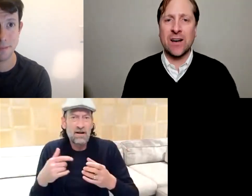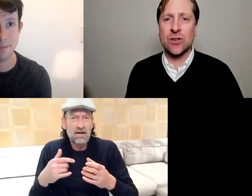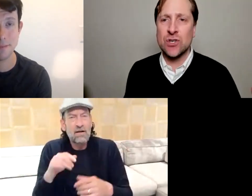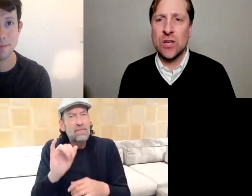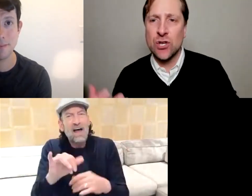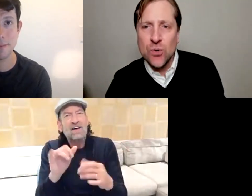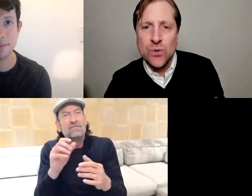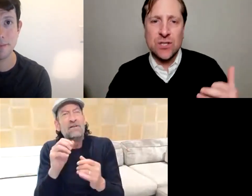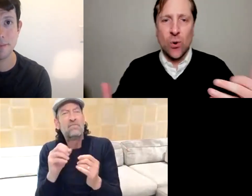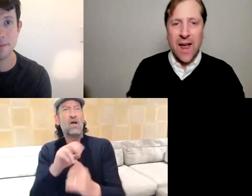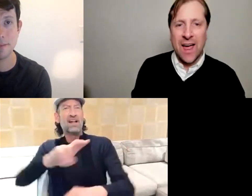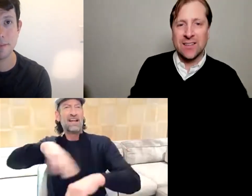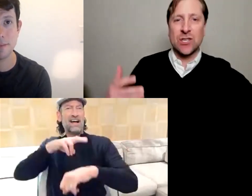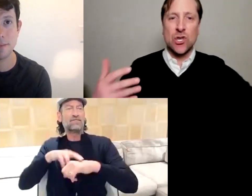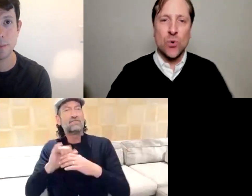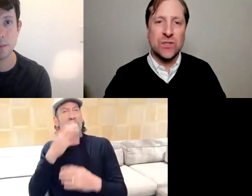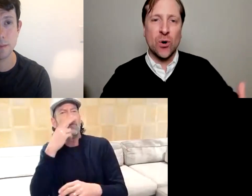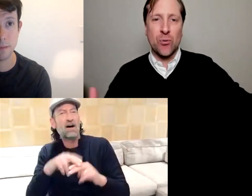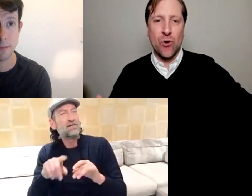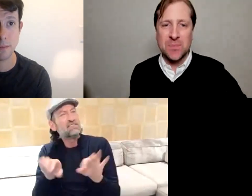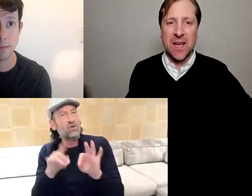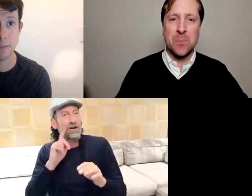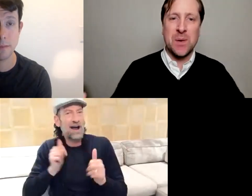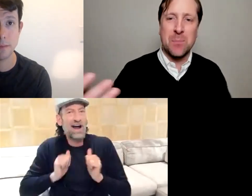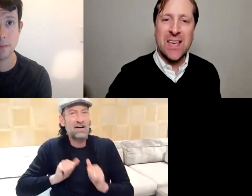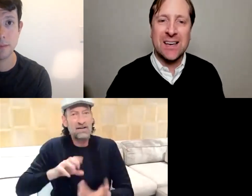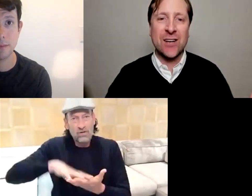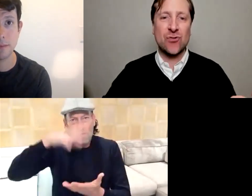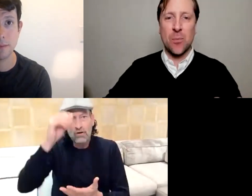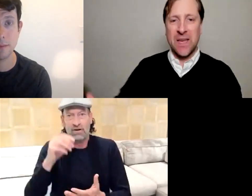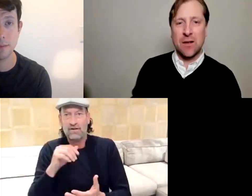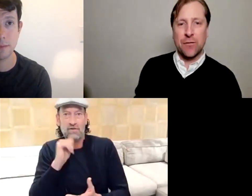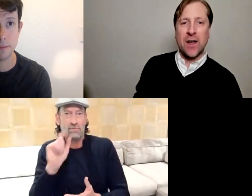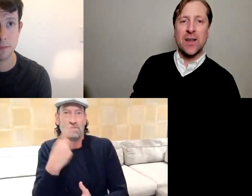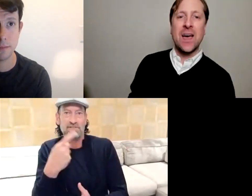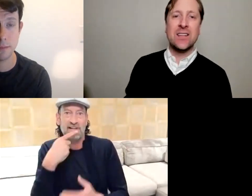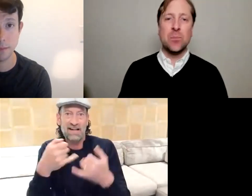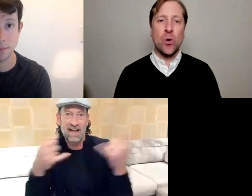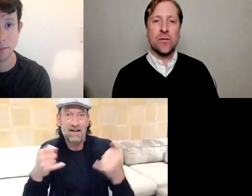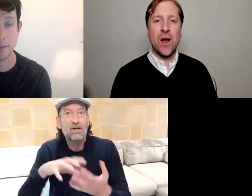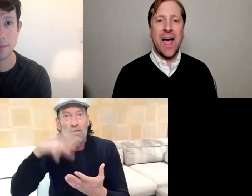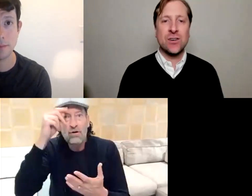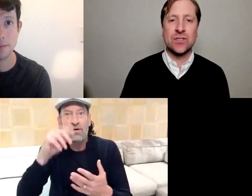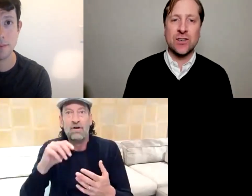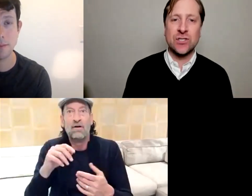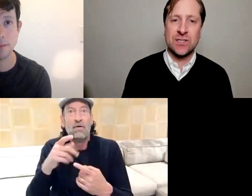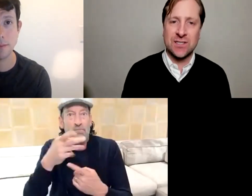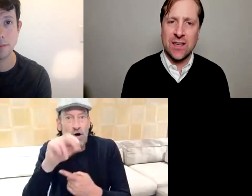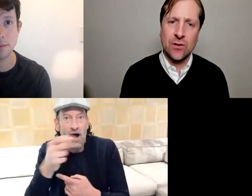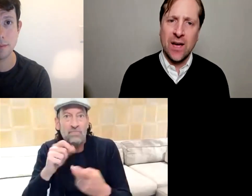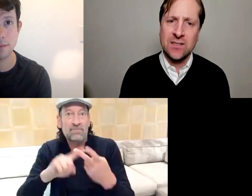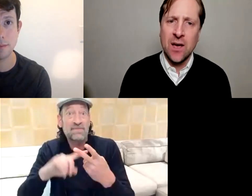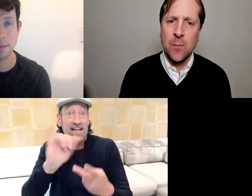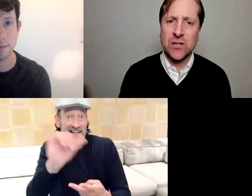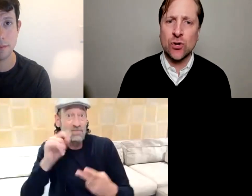deaf actors, you can use your hands and use your props and make it natural, make it fun. And it's important for actors not just to say